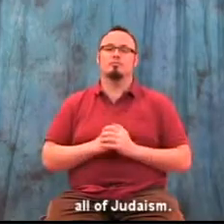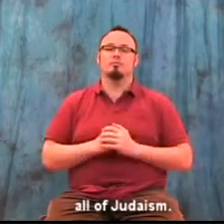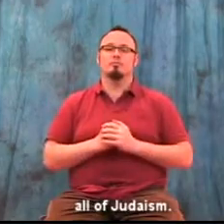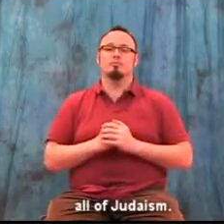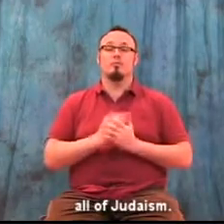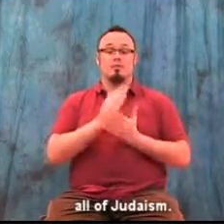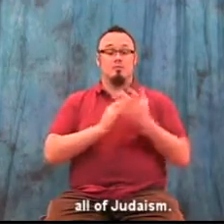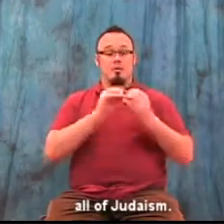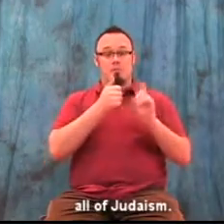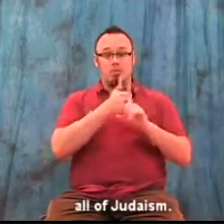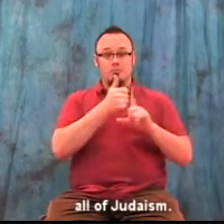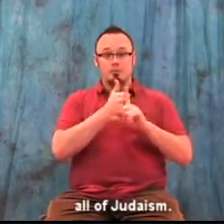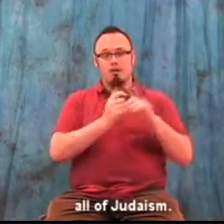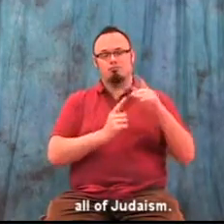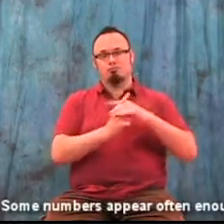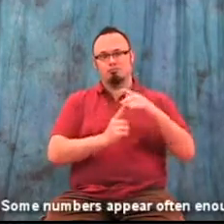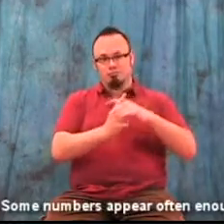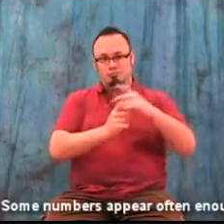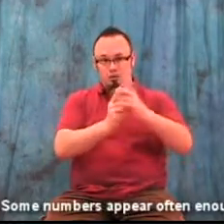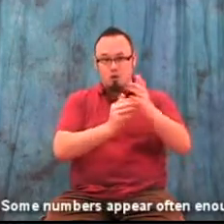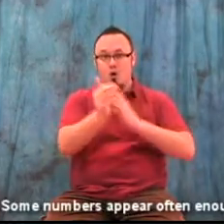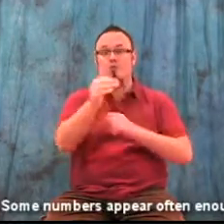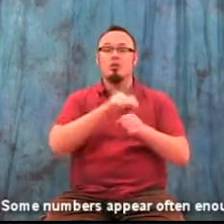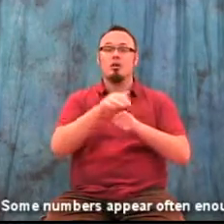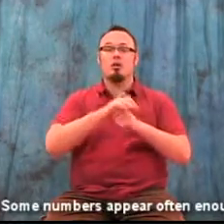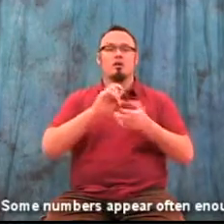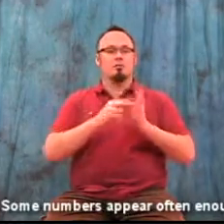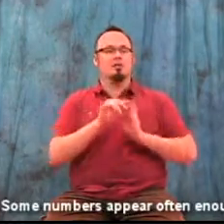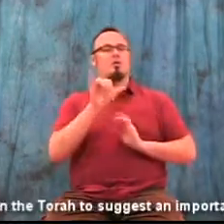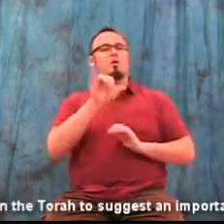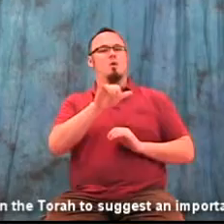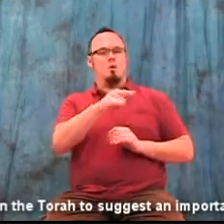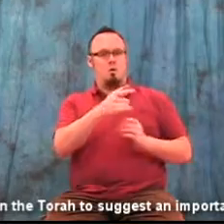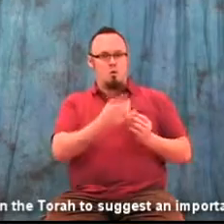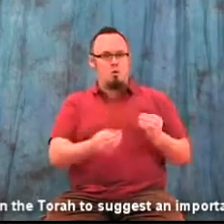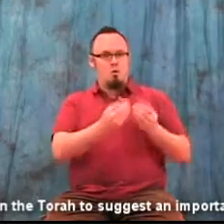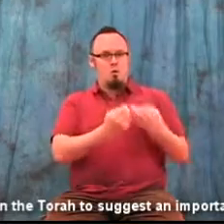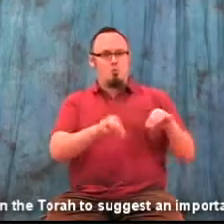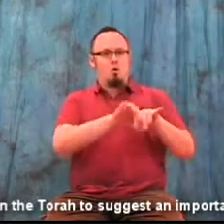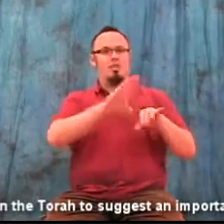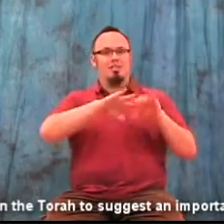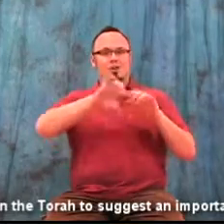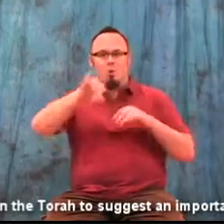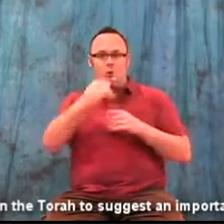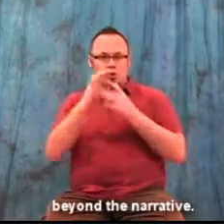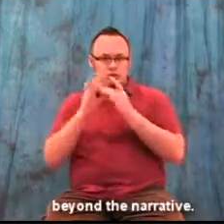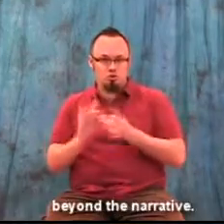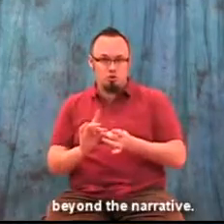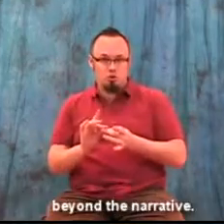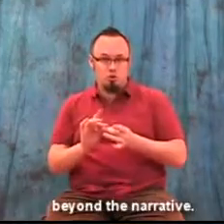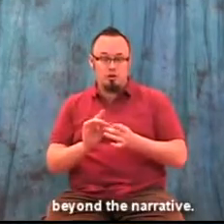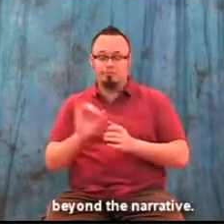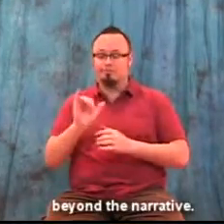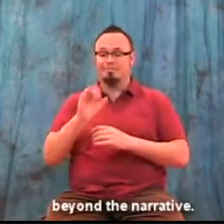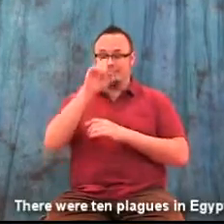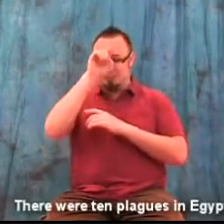Some numbers appear often enough in the Torah to suggest an importance beyond the narrative. There were 10 plagues in